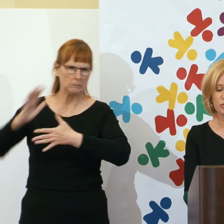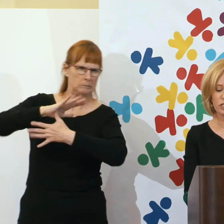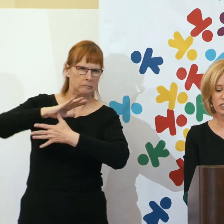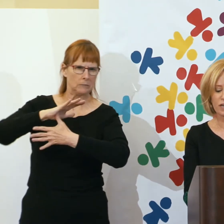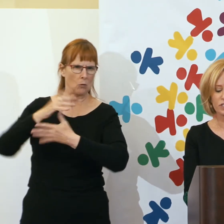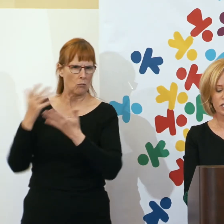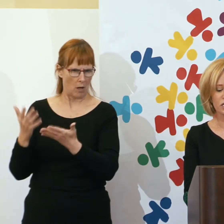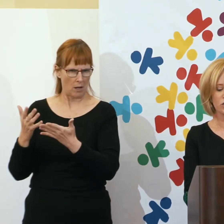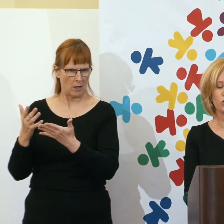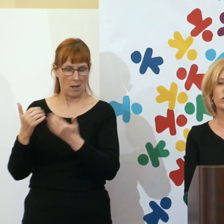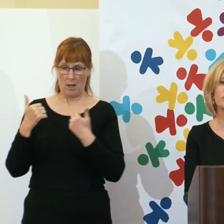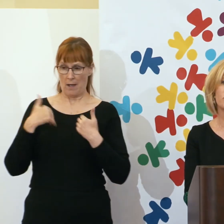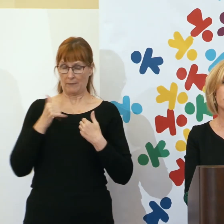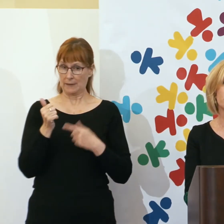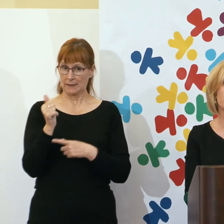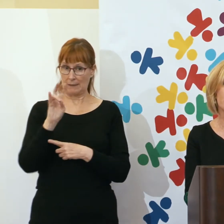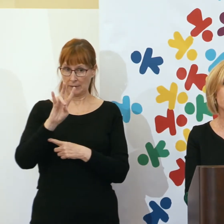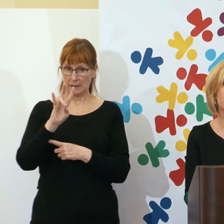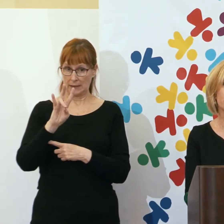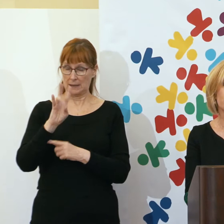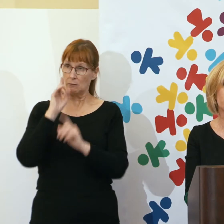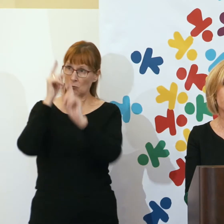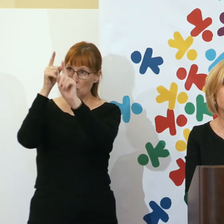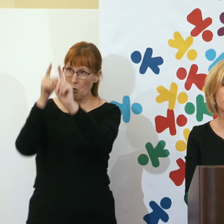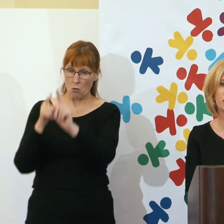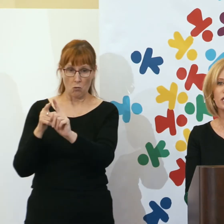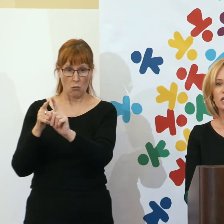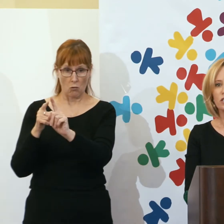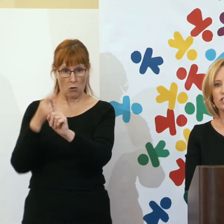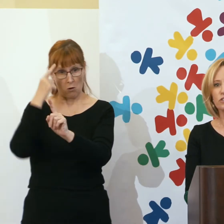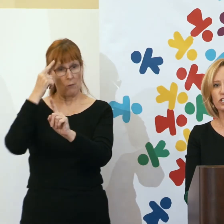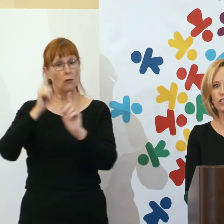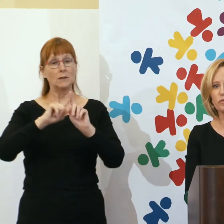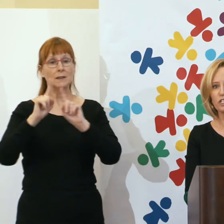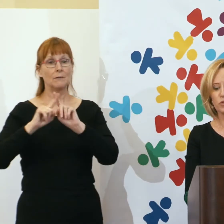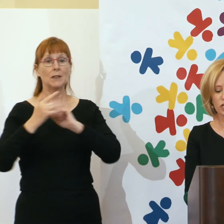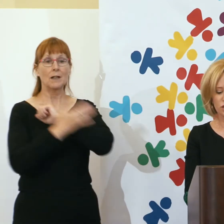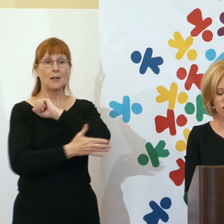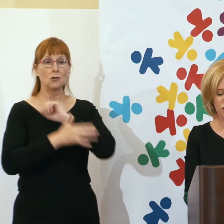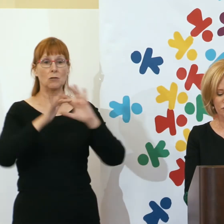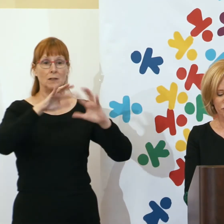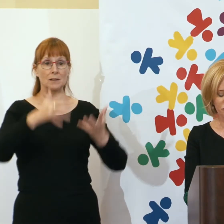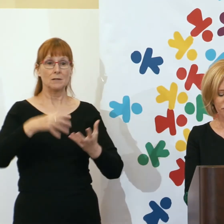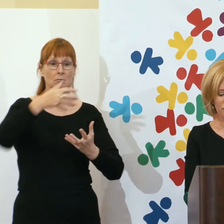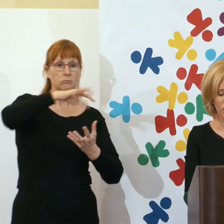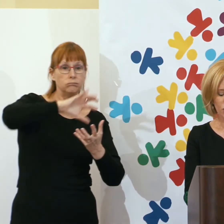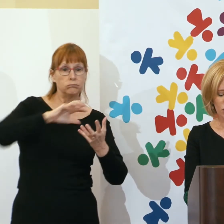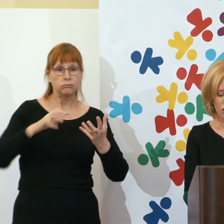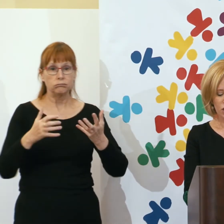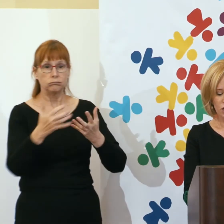they developed 17 goals for the international community to achieve by 2030.